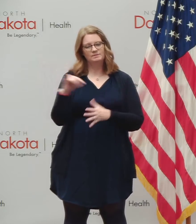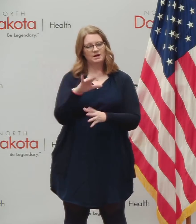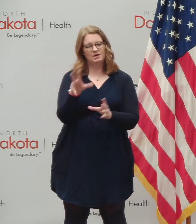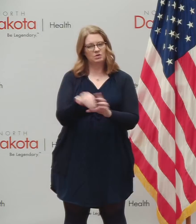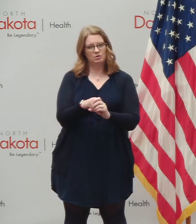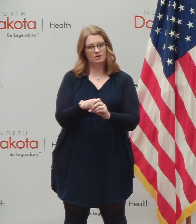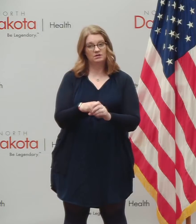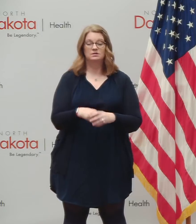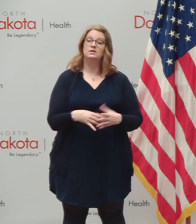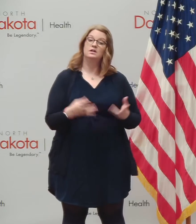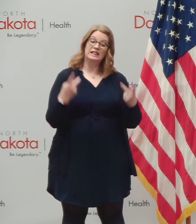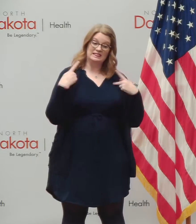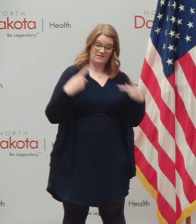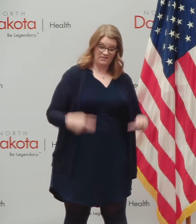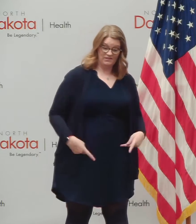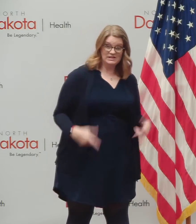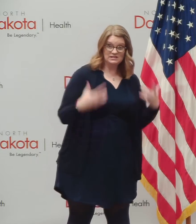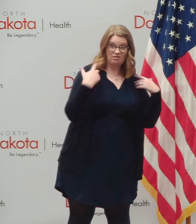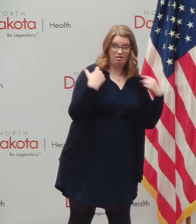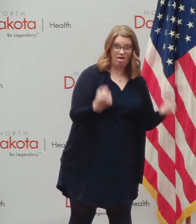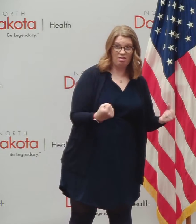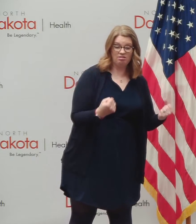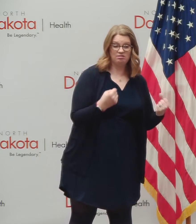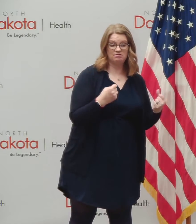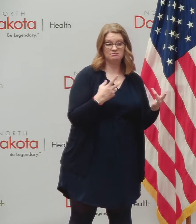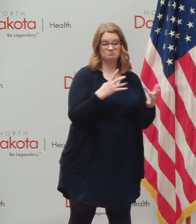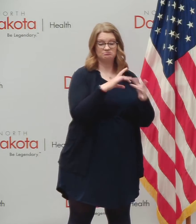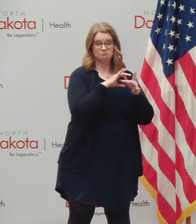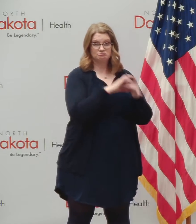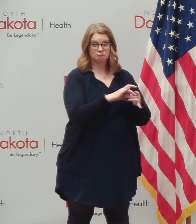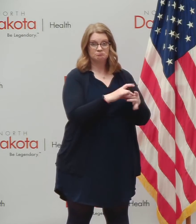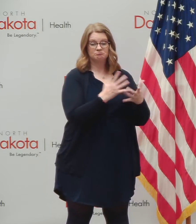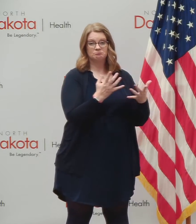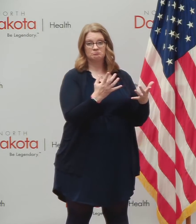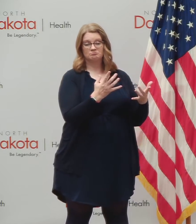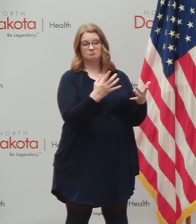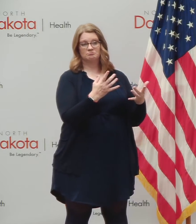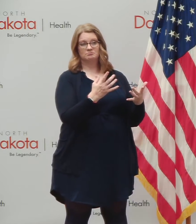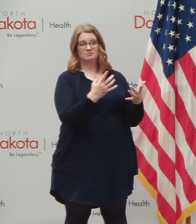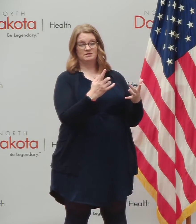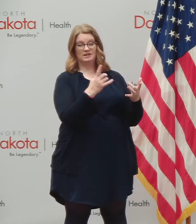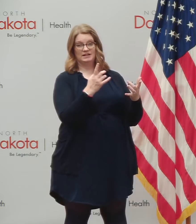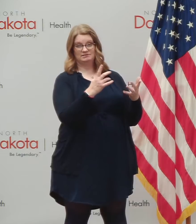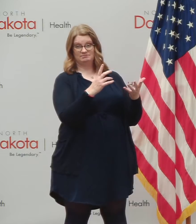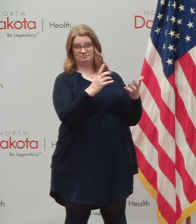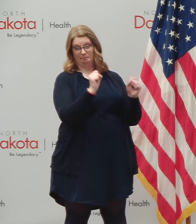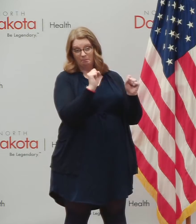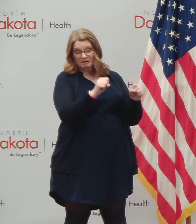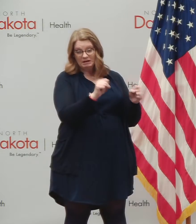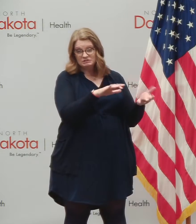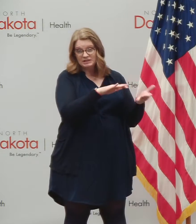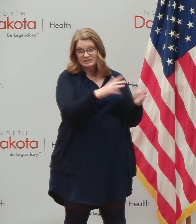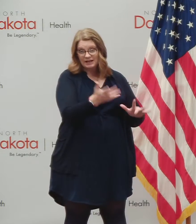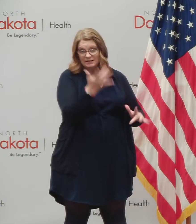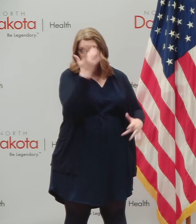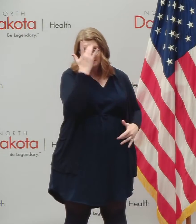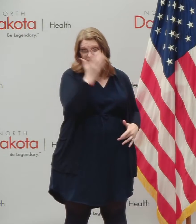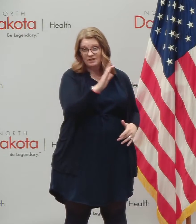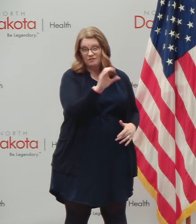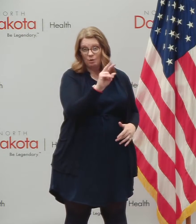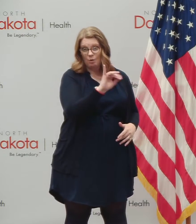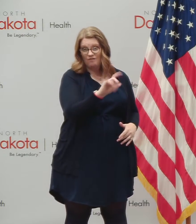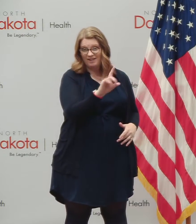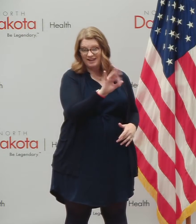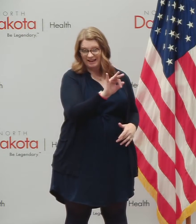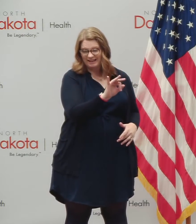that in addition to the physical health associated with the potentially deadly disease of COVID-19.